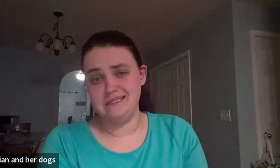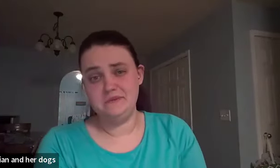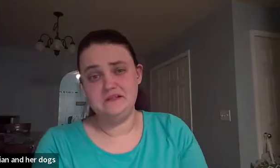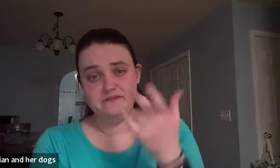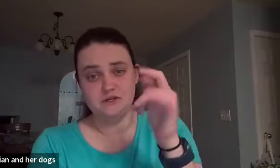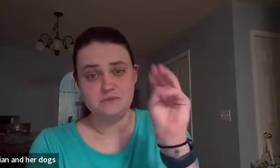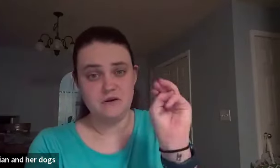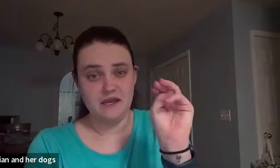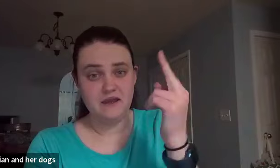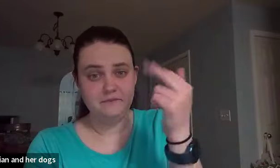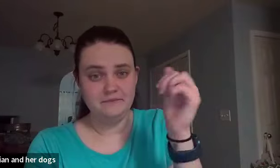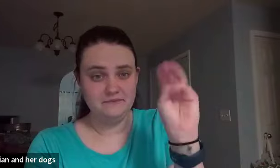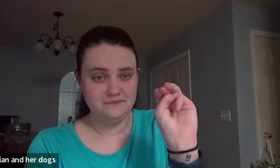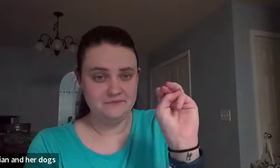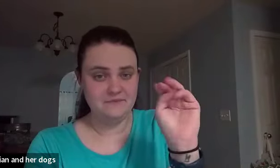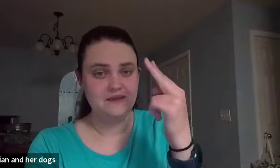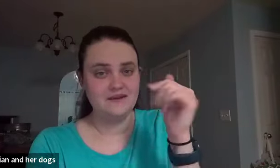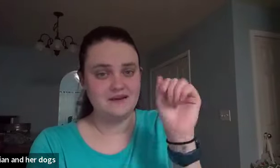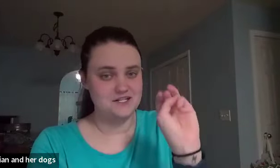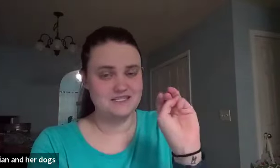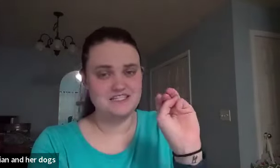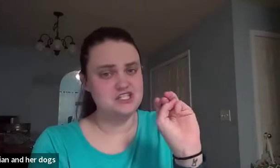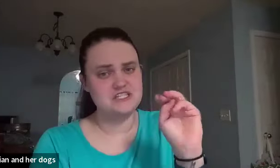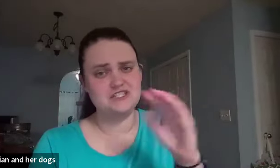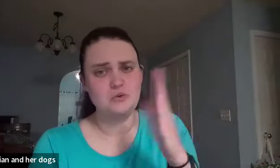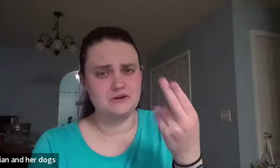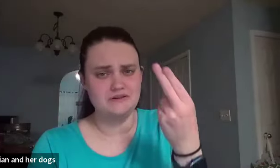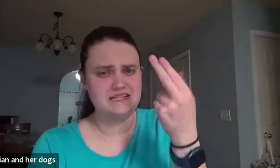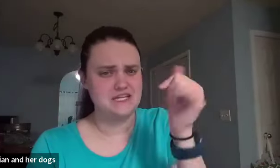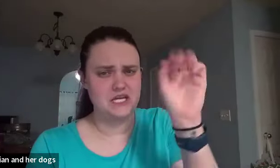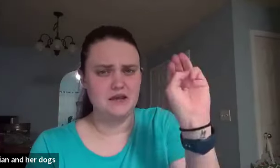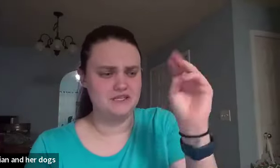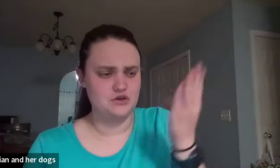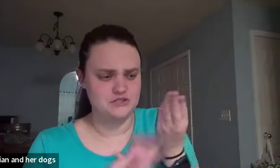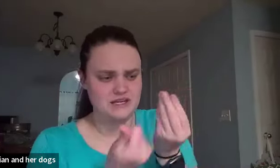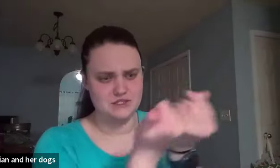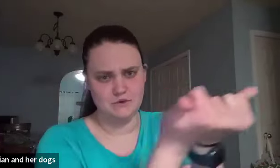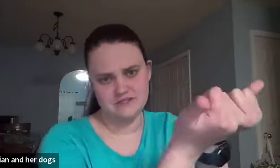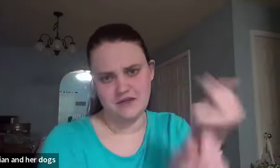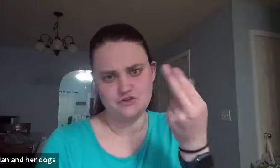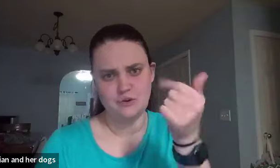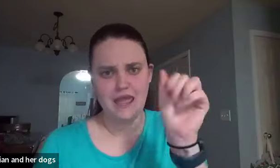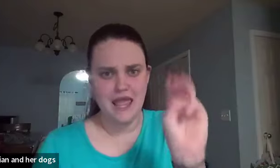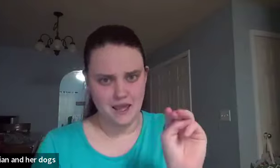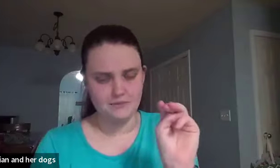I typically finger spell ham because it's shorter. It's HAM. It goes kind of smooth together. So